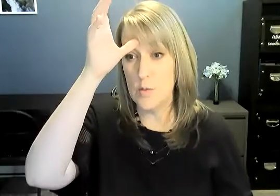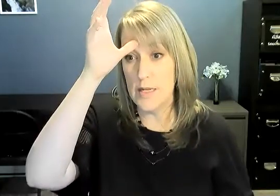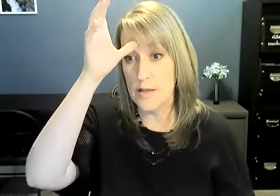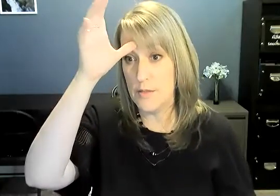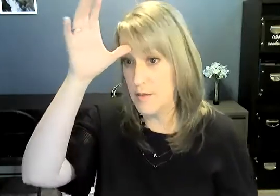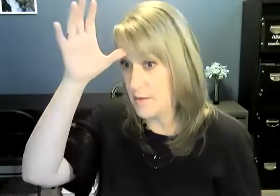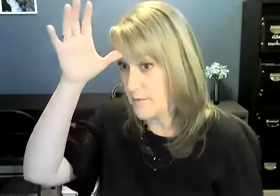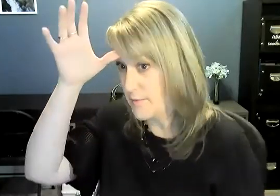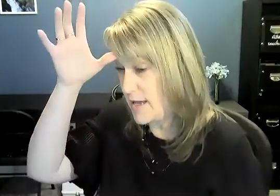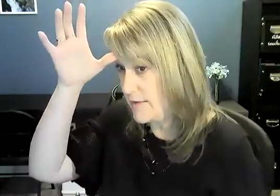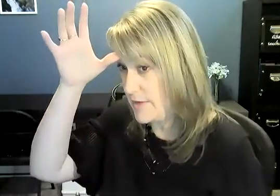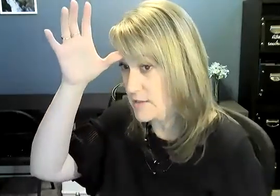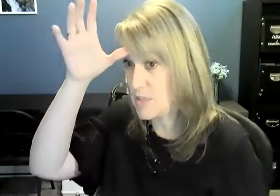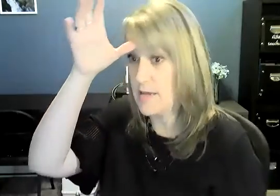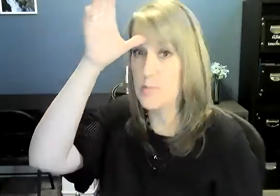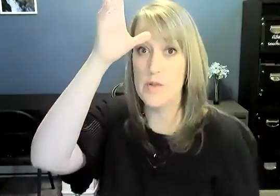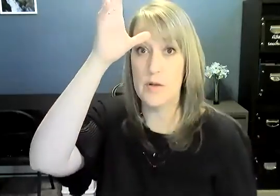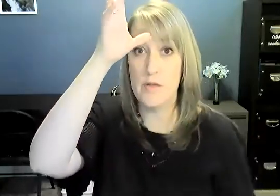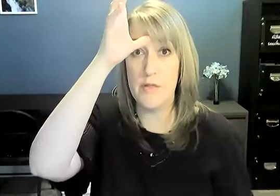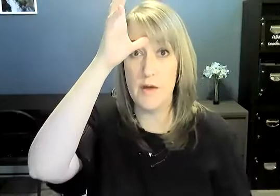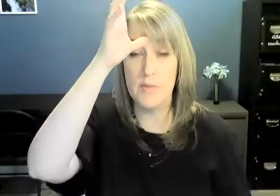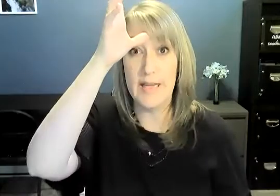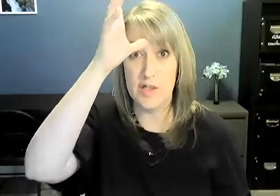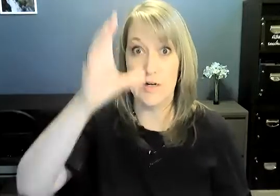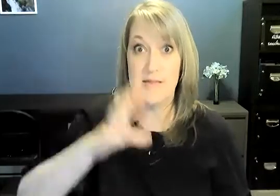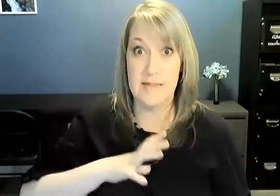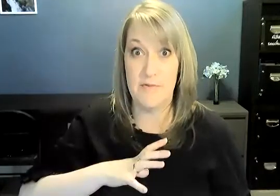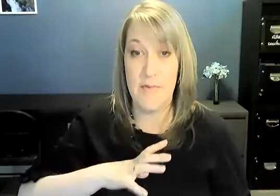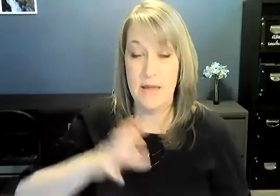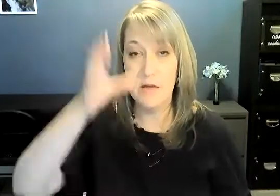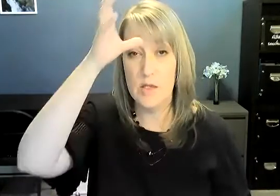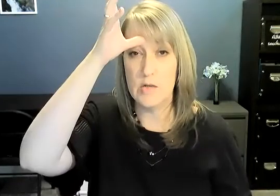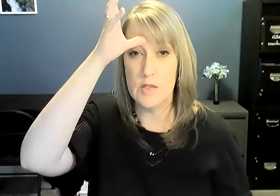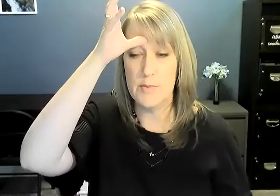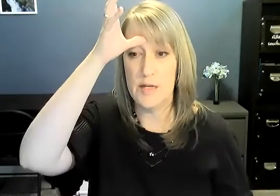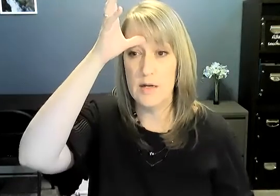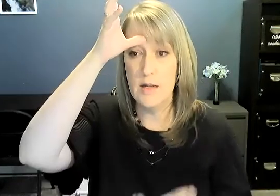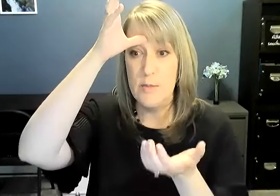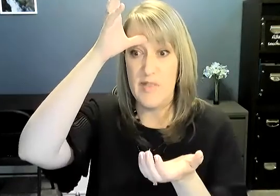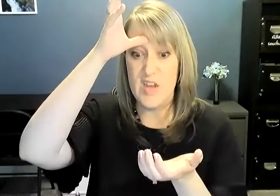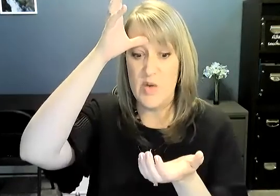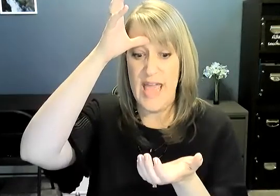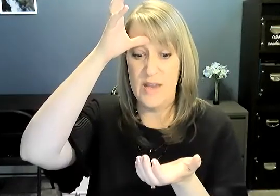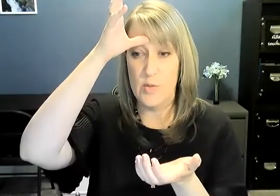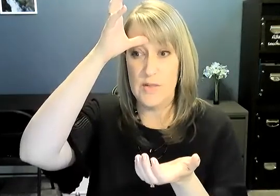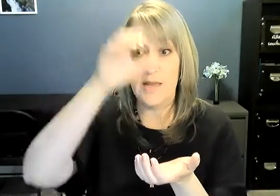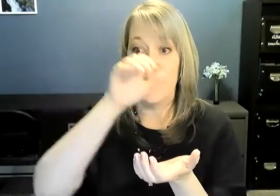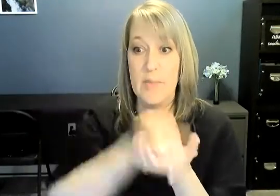with a 5-hand shape with your thumb, like you're starting the sign for man. You start up here, but then you end with a sign for